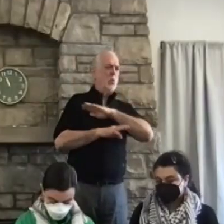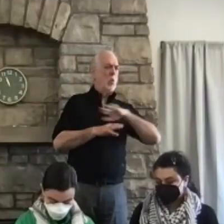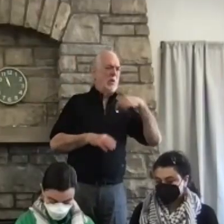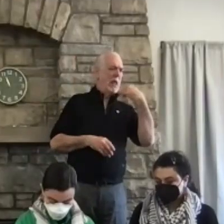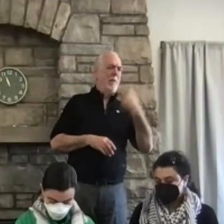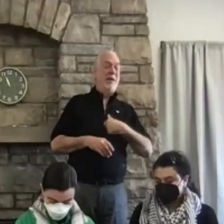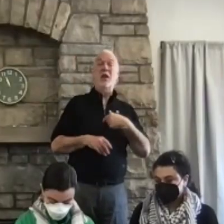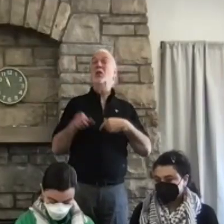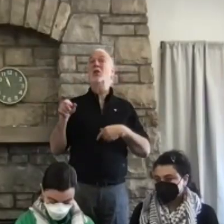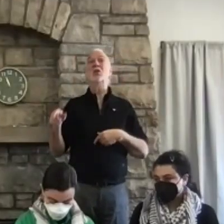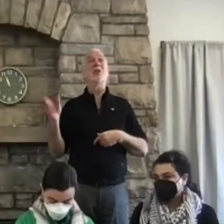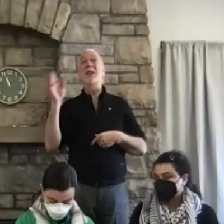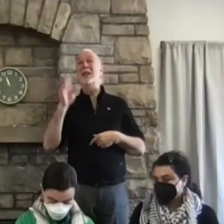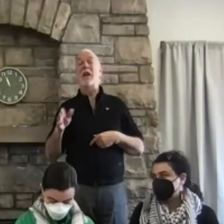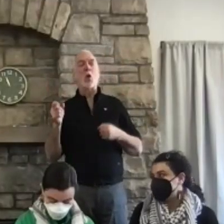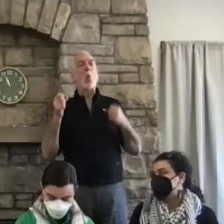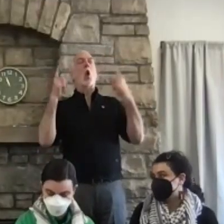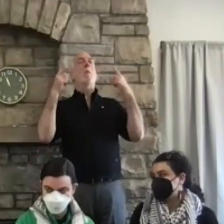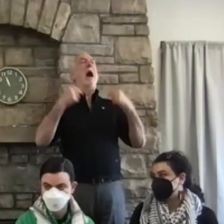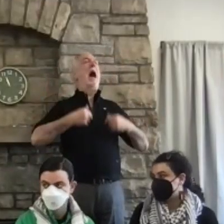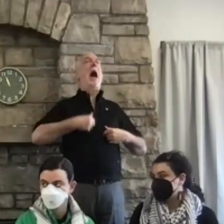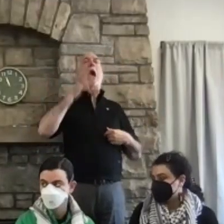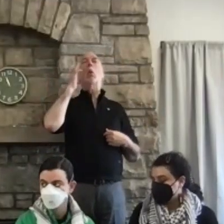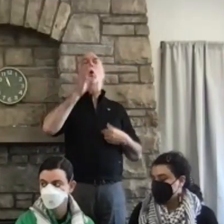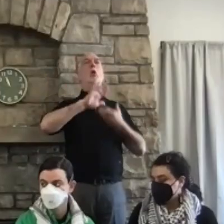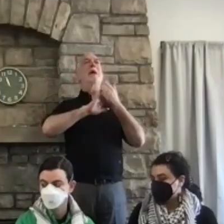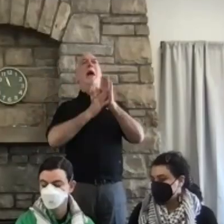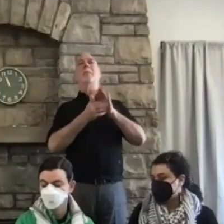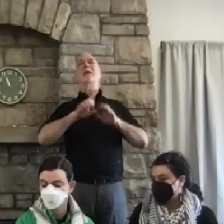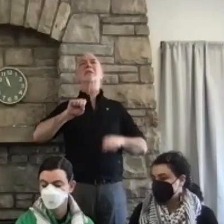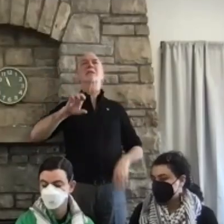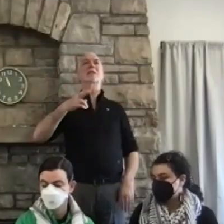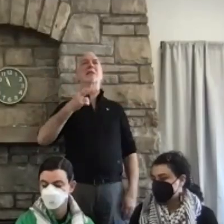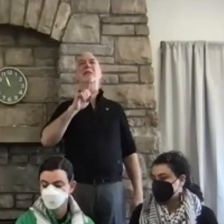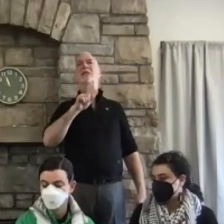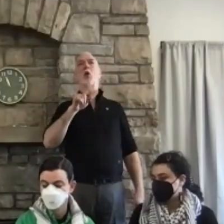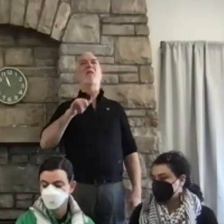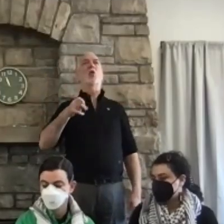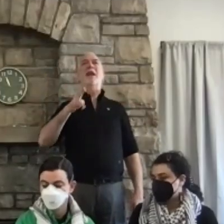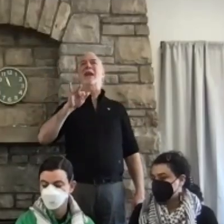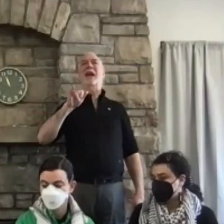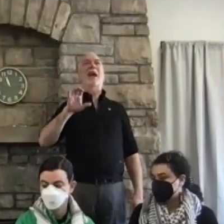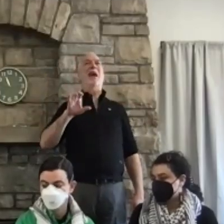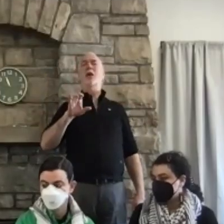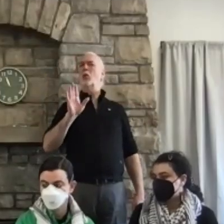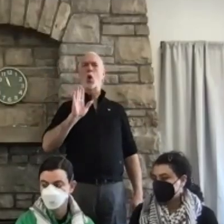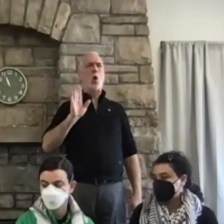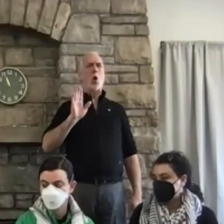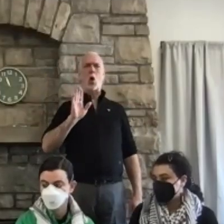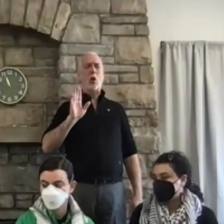once woke up and made that choice. Like she's suffering her whole life. Right.